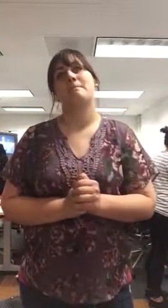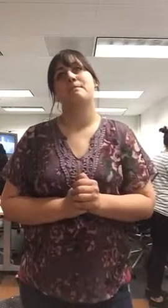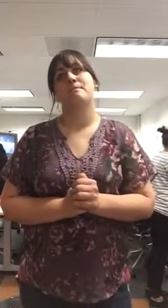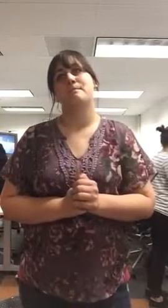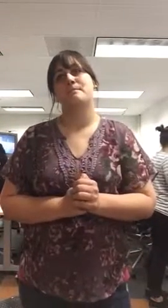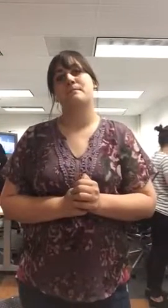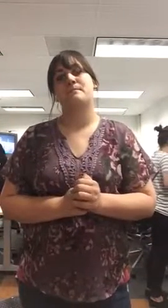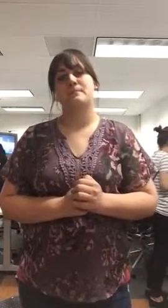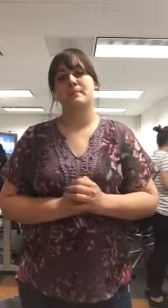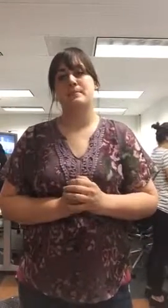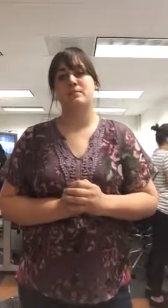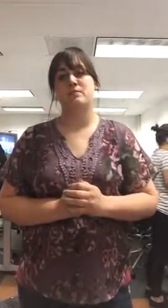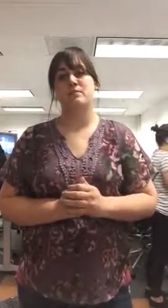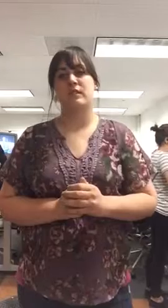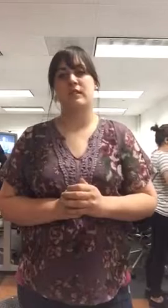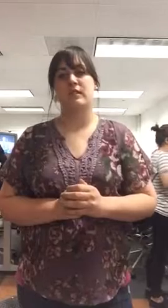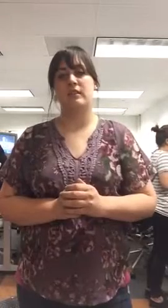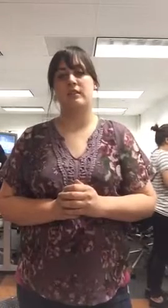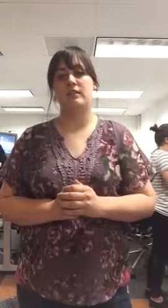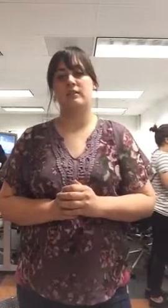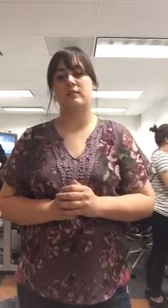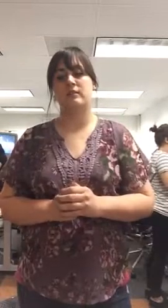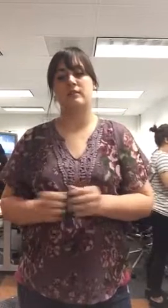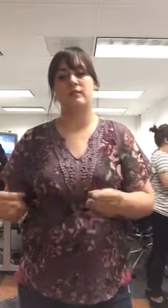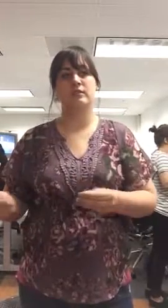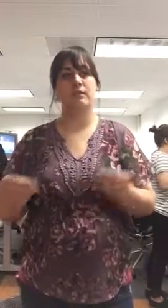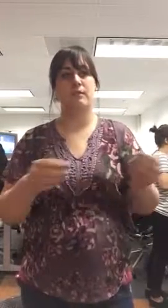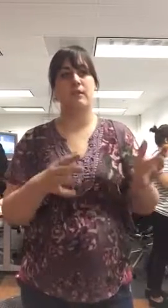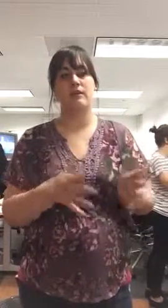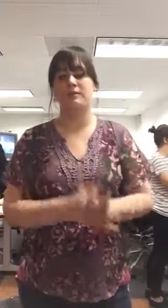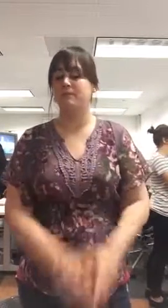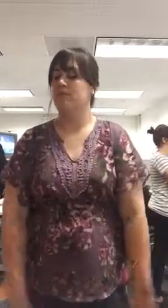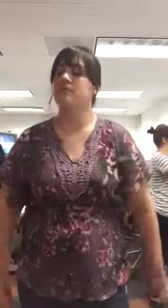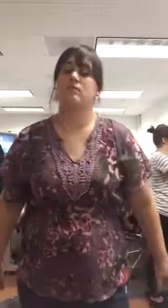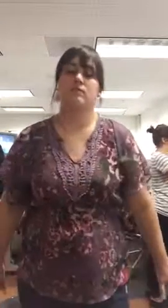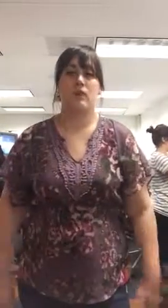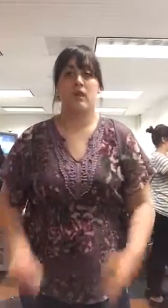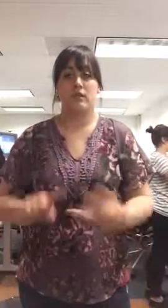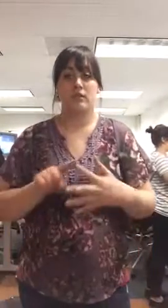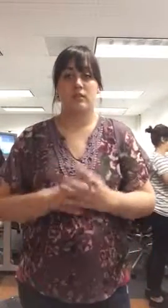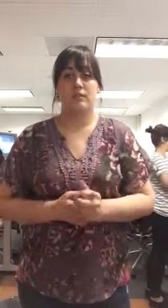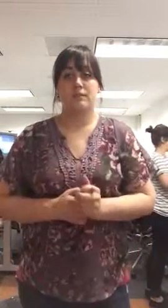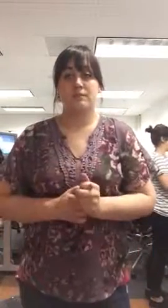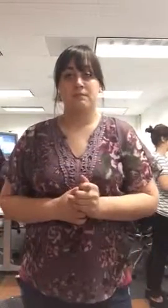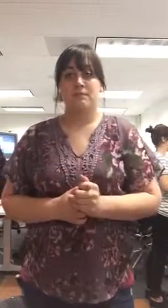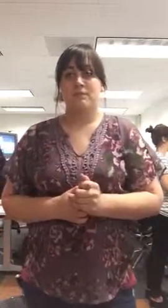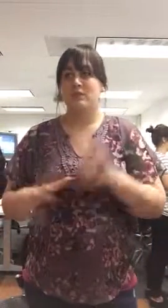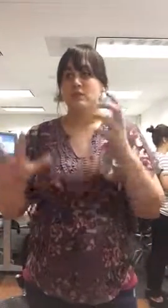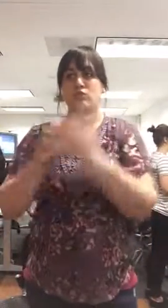trains and shipped it back and started their own factories. So they shredded Eastern Germany and Eastern